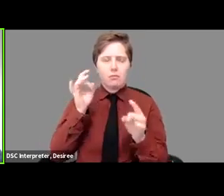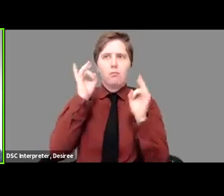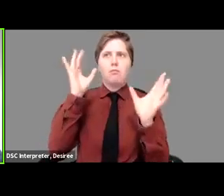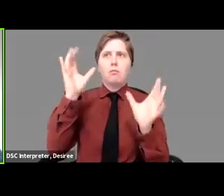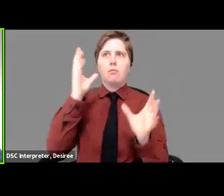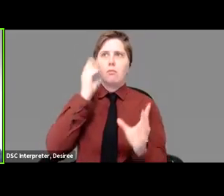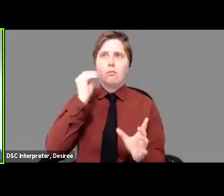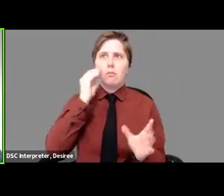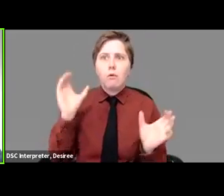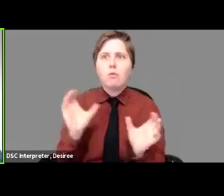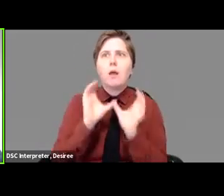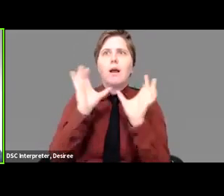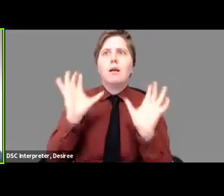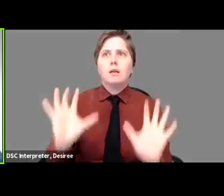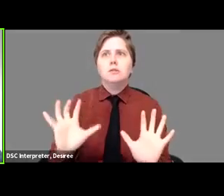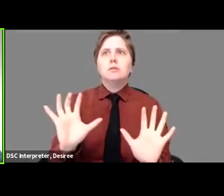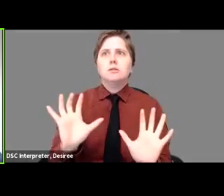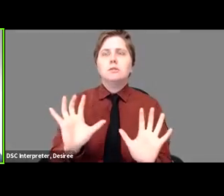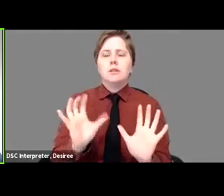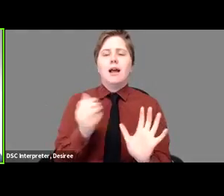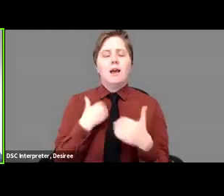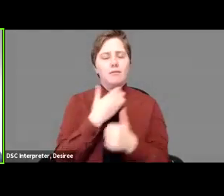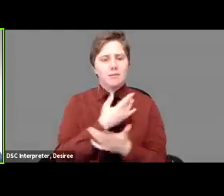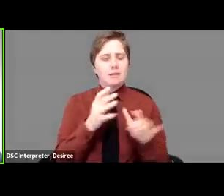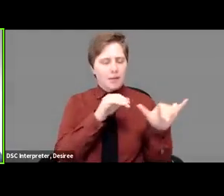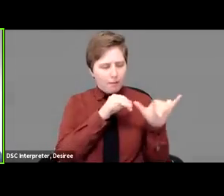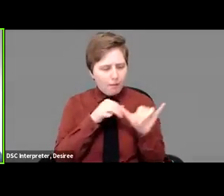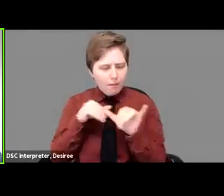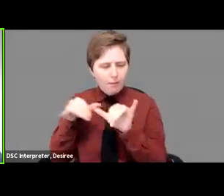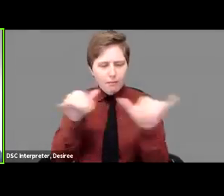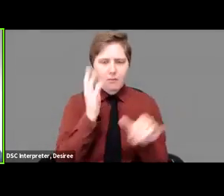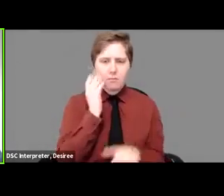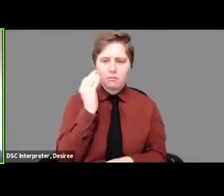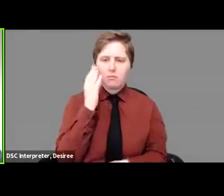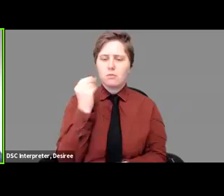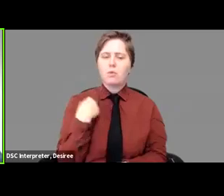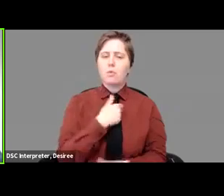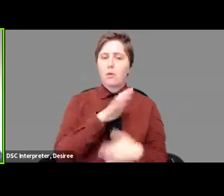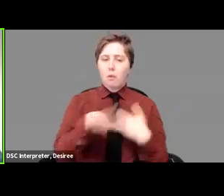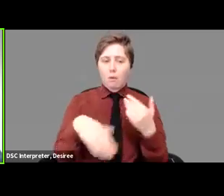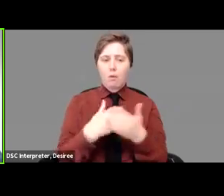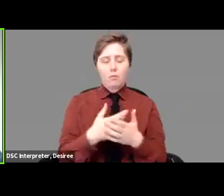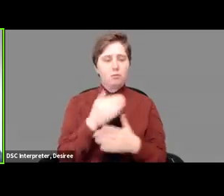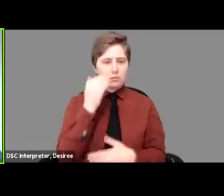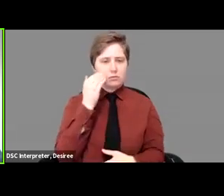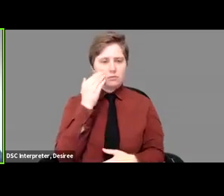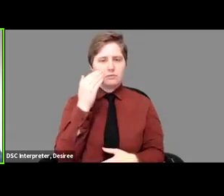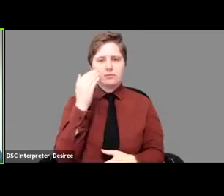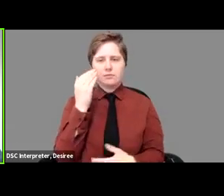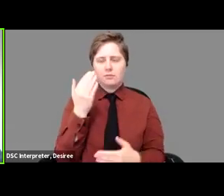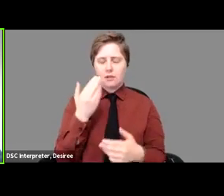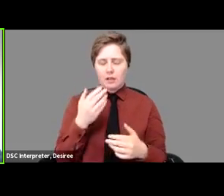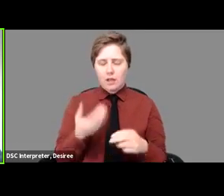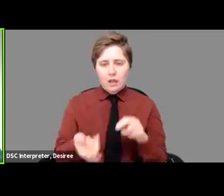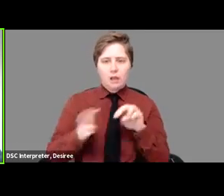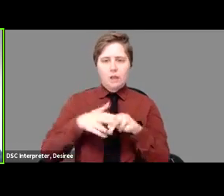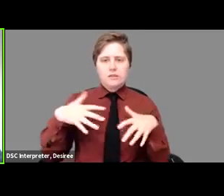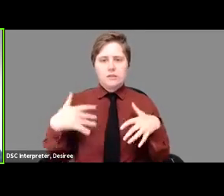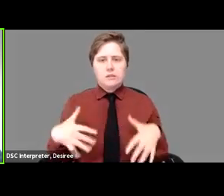there are things that are kind of common experiences that we all might be experiencing, such as increased